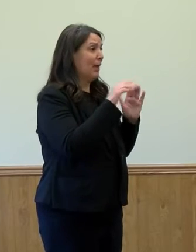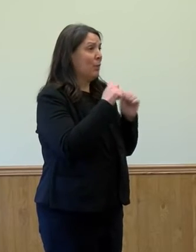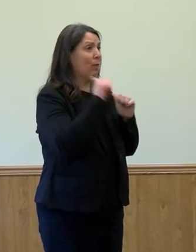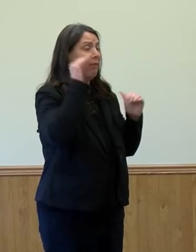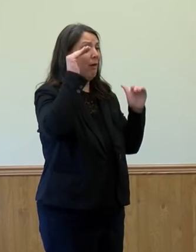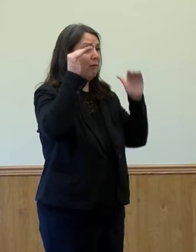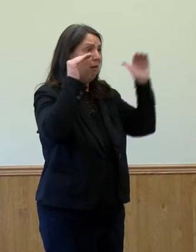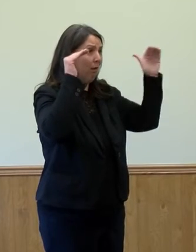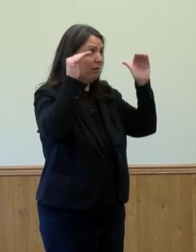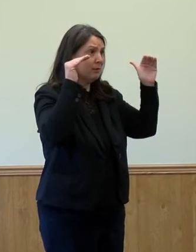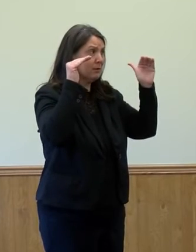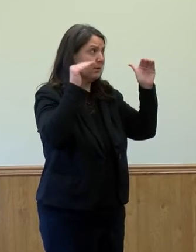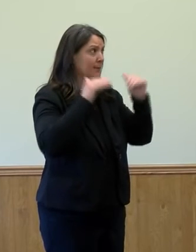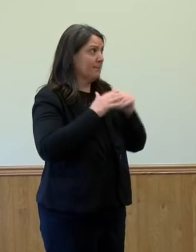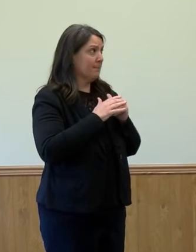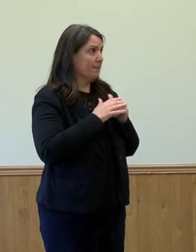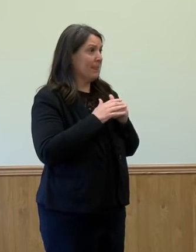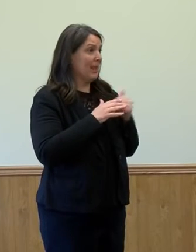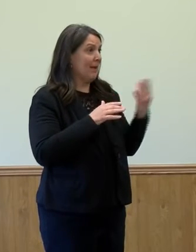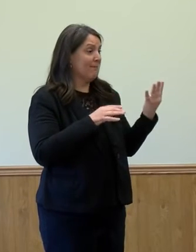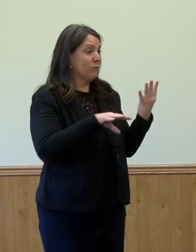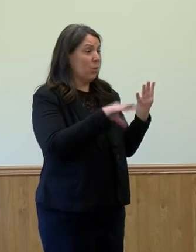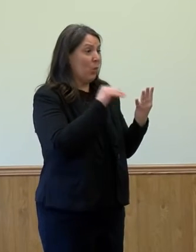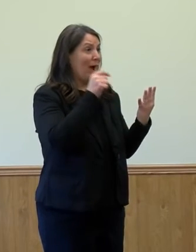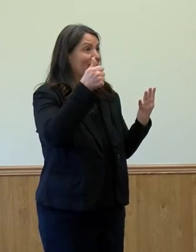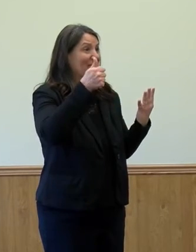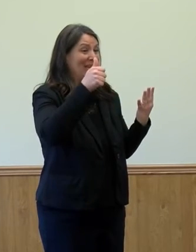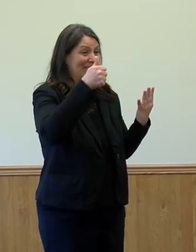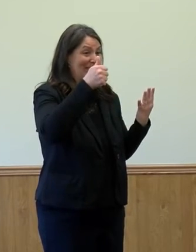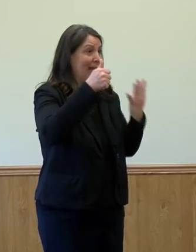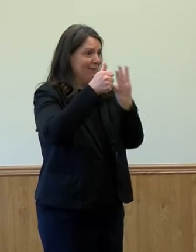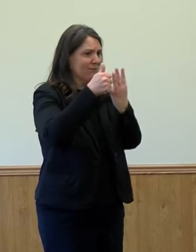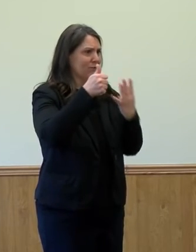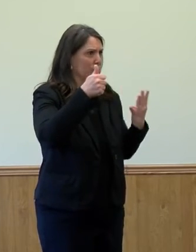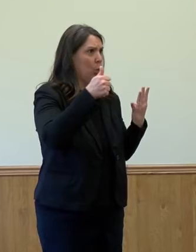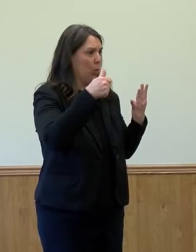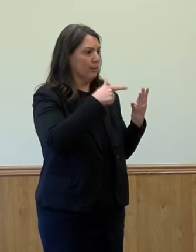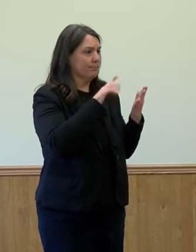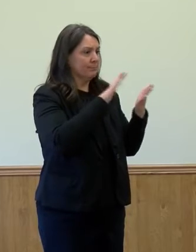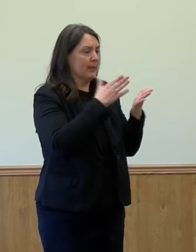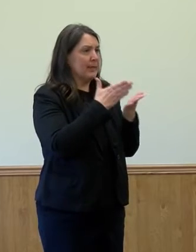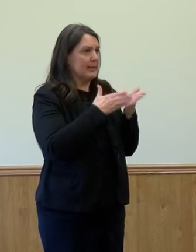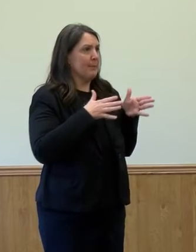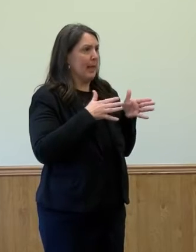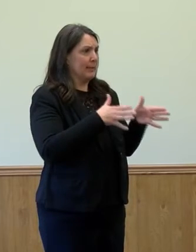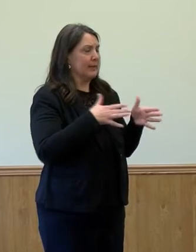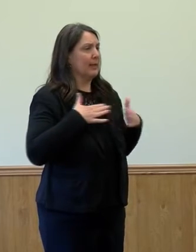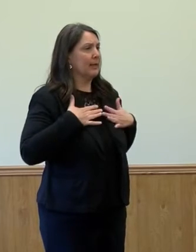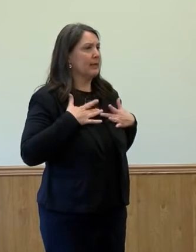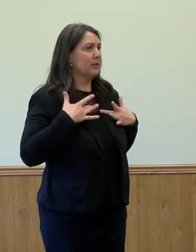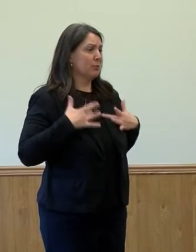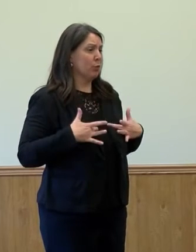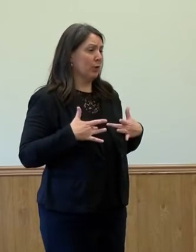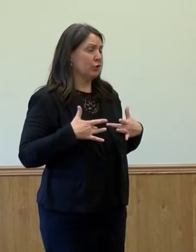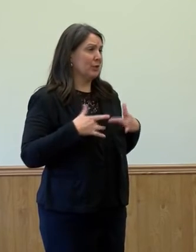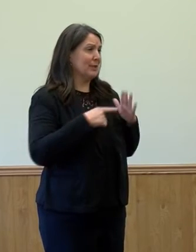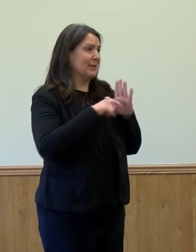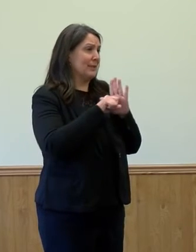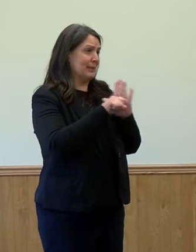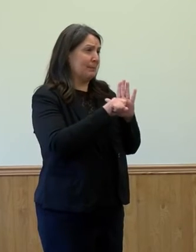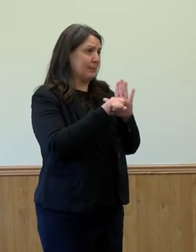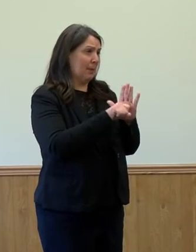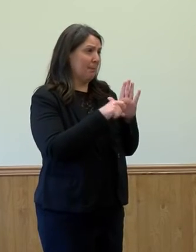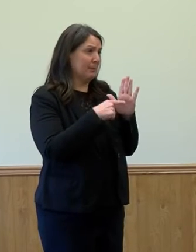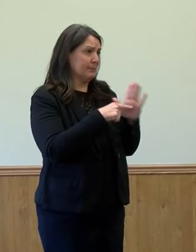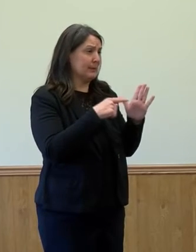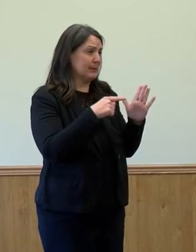estimate approximately 4 out of 10 adults are suffering from some type of anxiety or depression symptoms. These